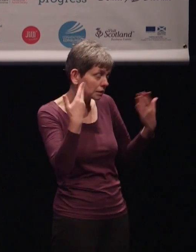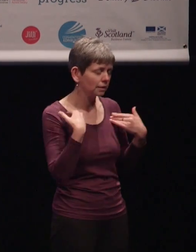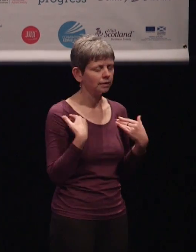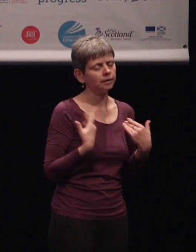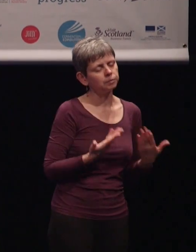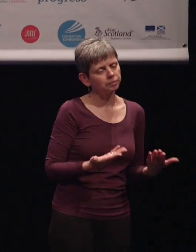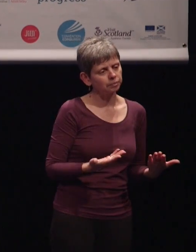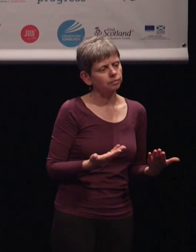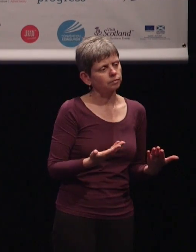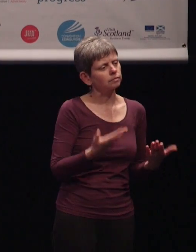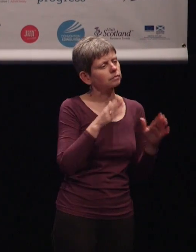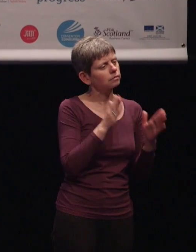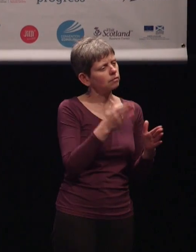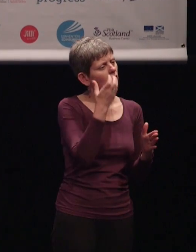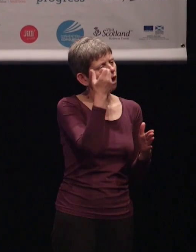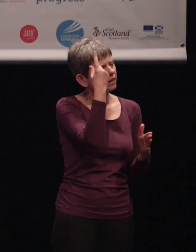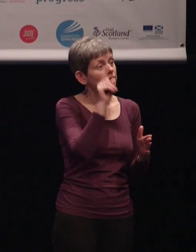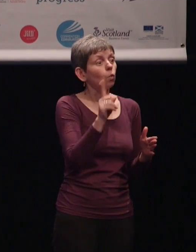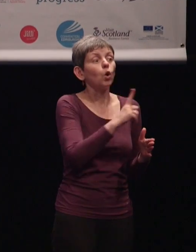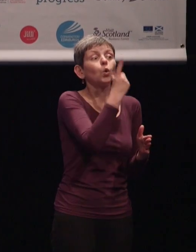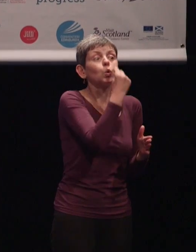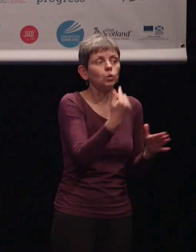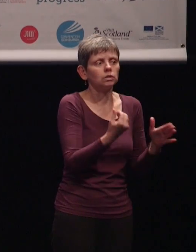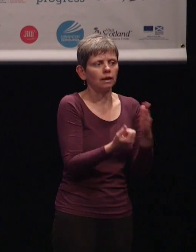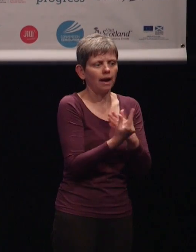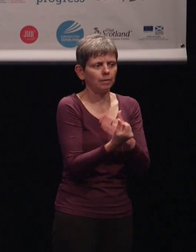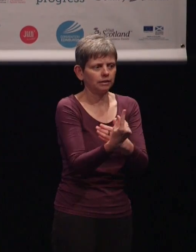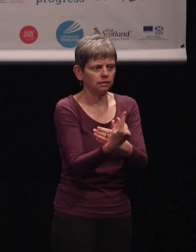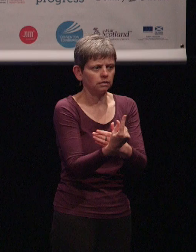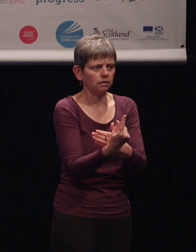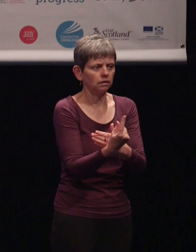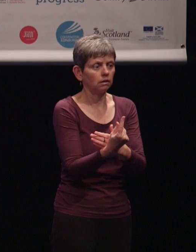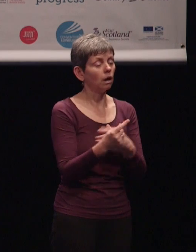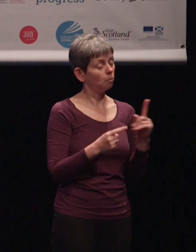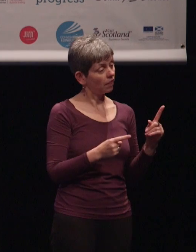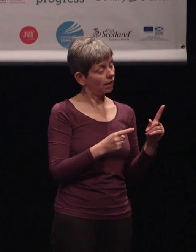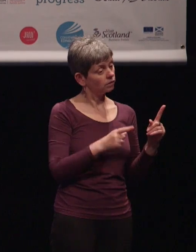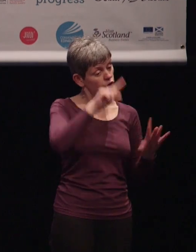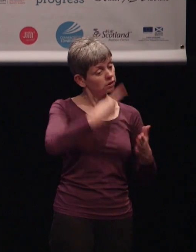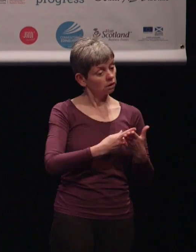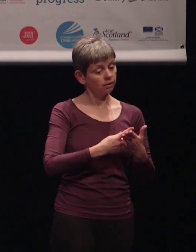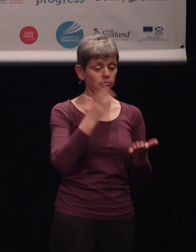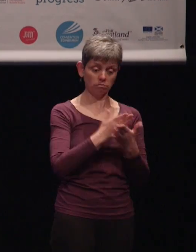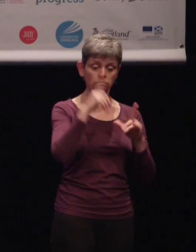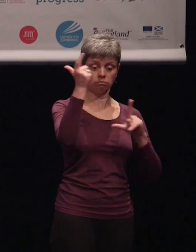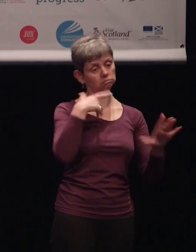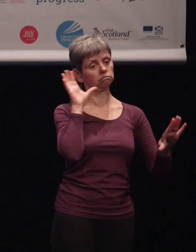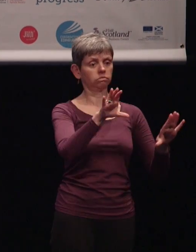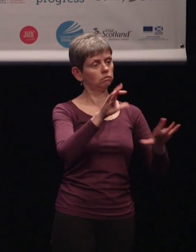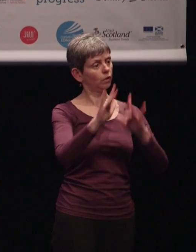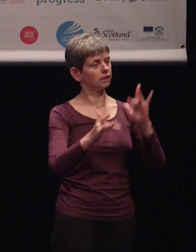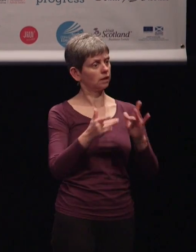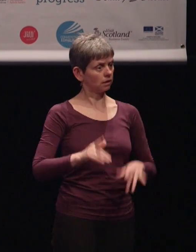her these ideas of what could happen. And then actually she decided to do this. She posted this picture.